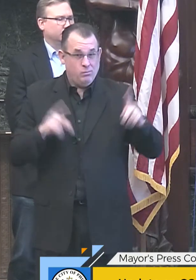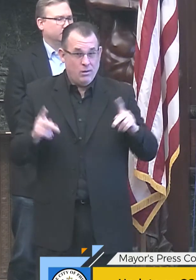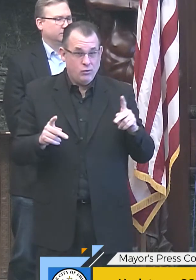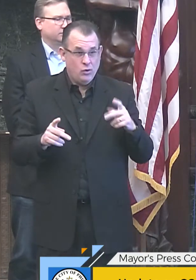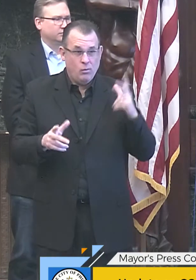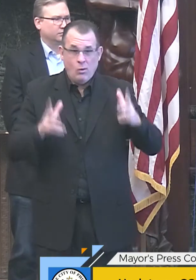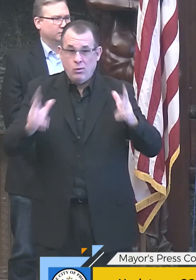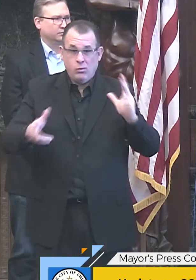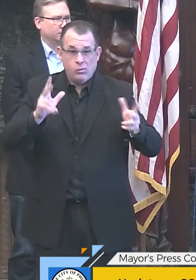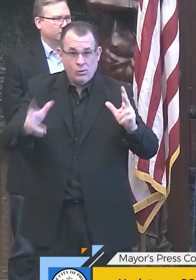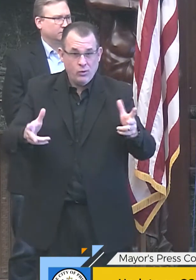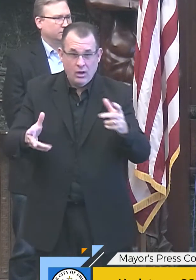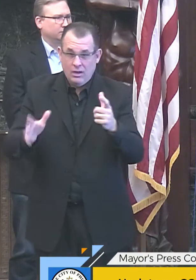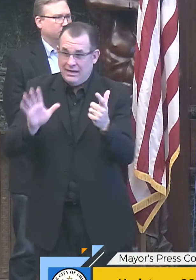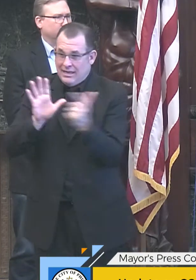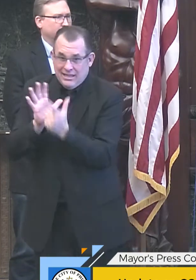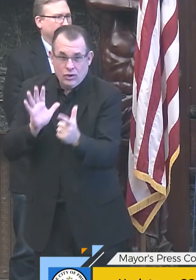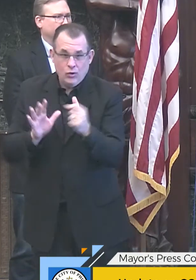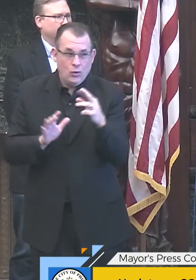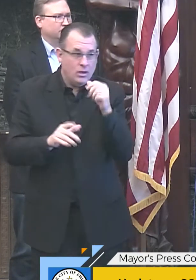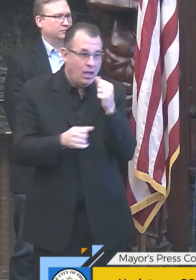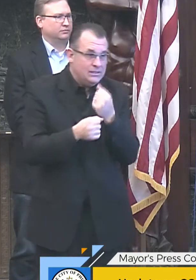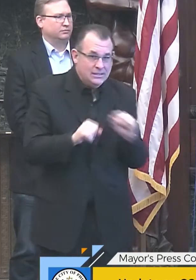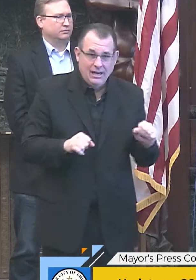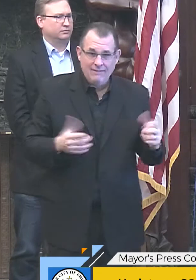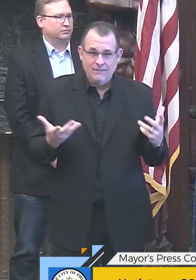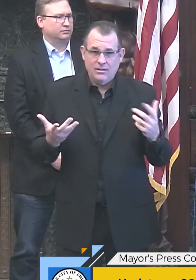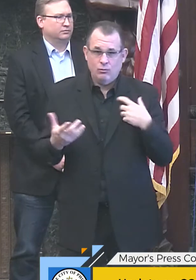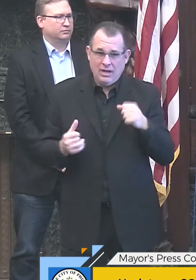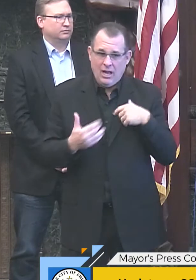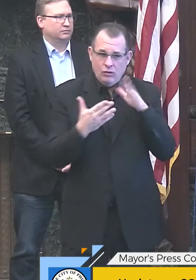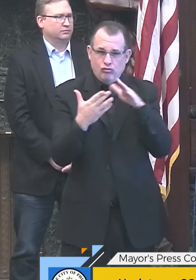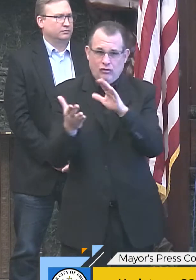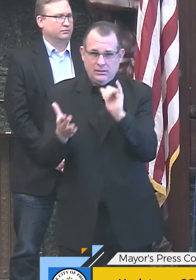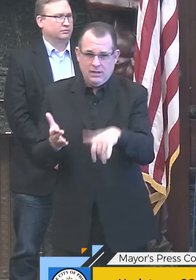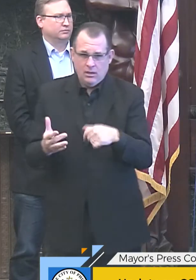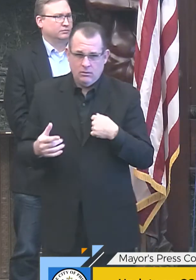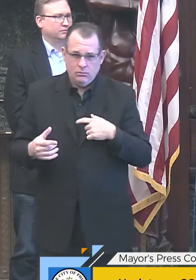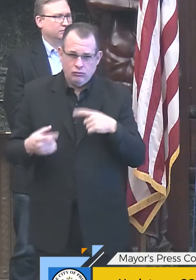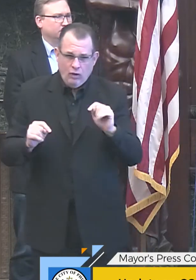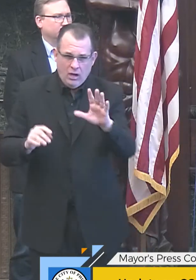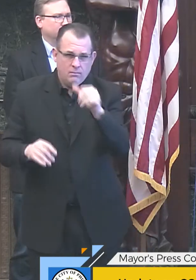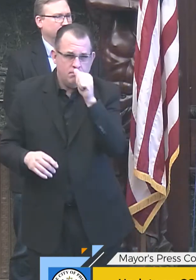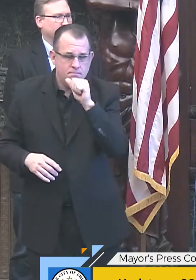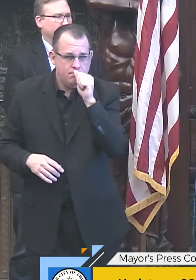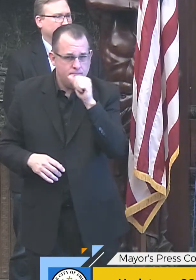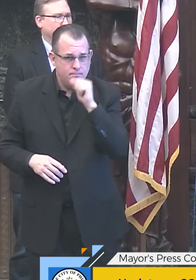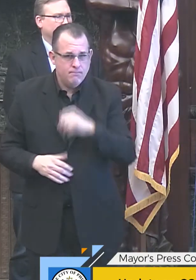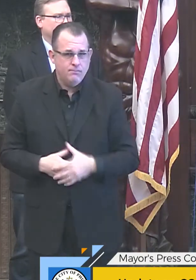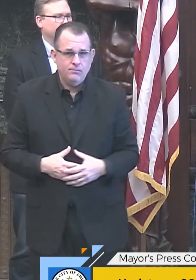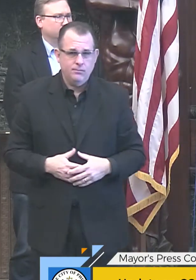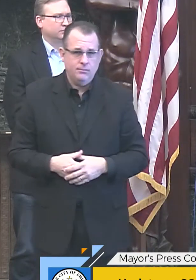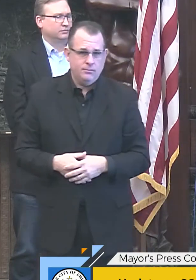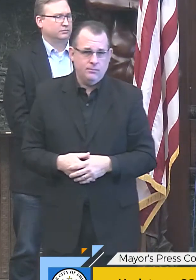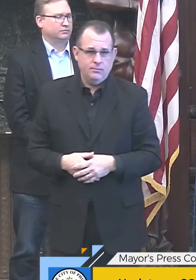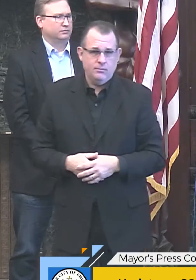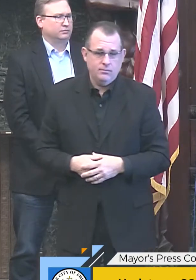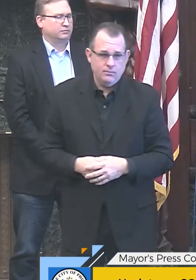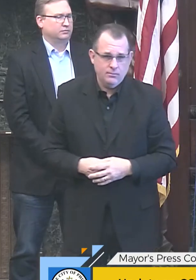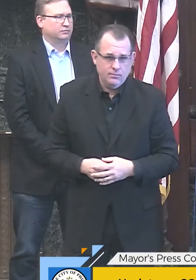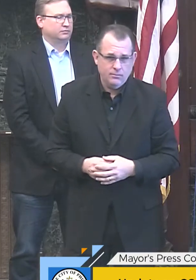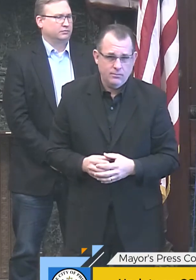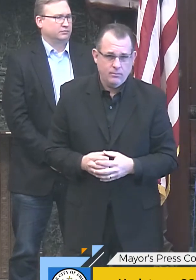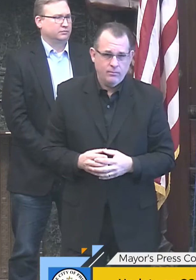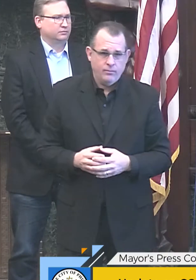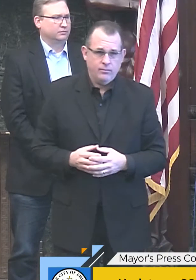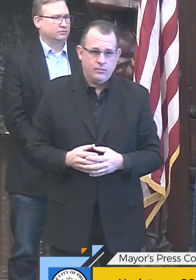unsafe, we can address that, but people need to kind of ease up a little bit. Thanks very much. And lastly,